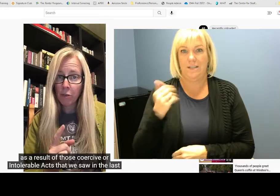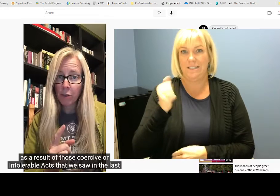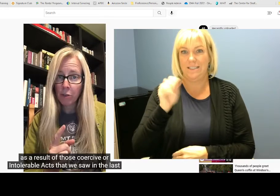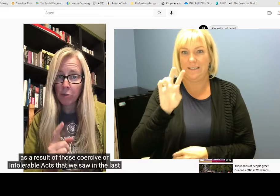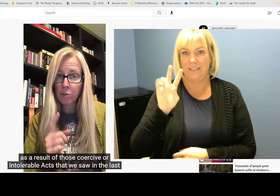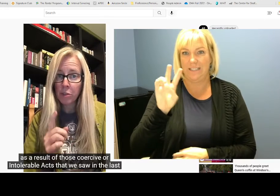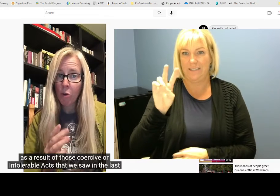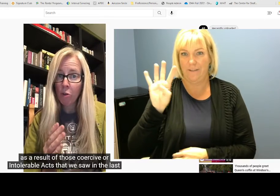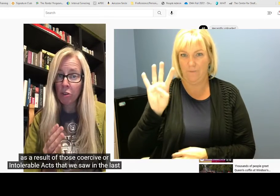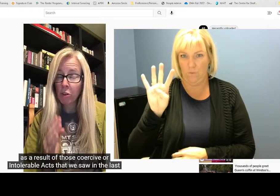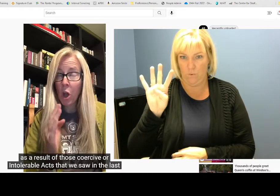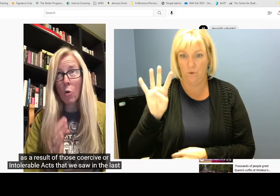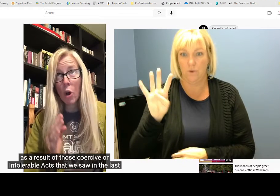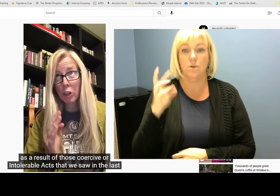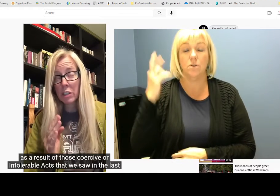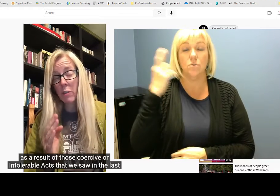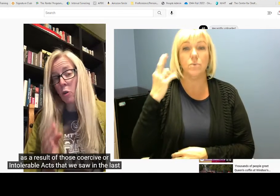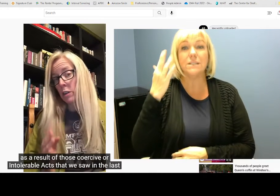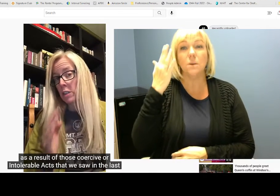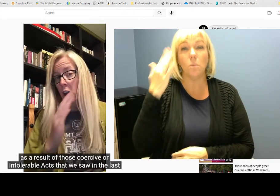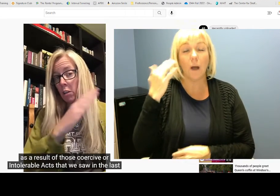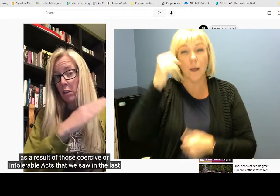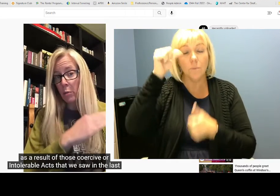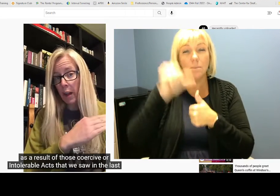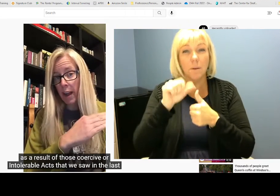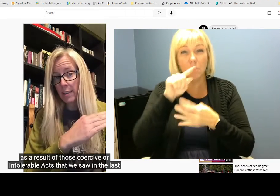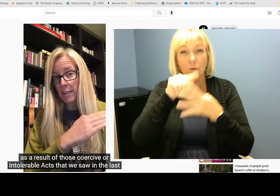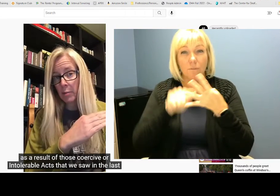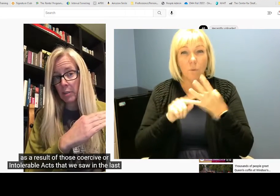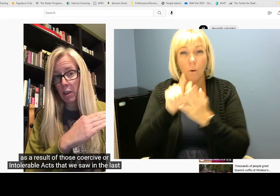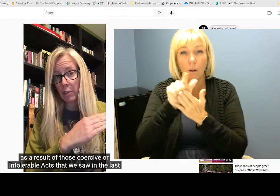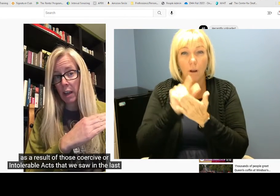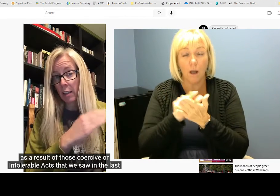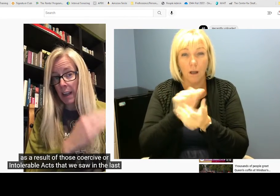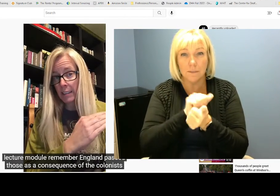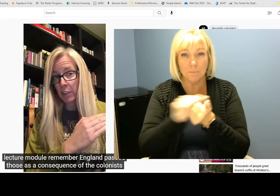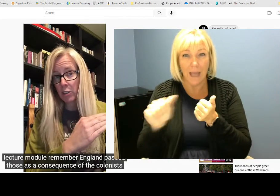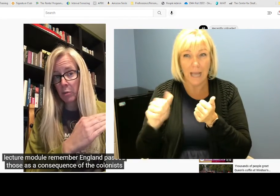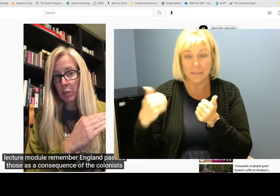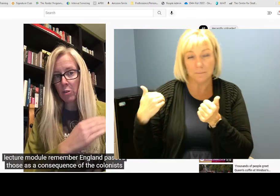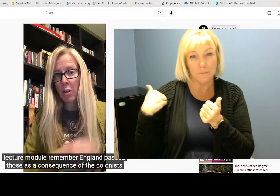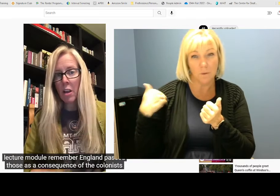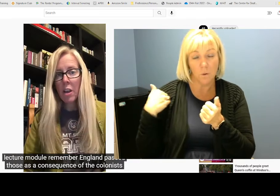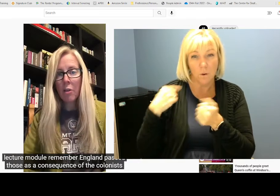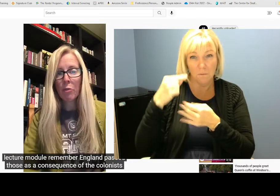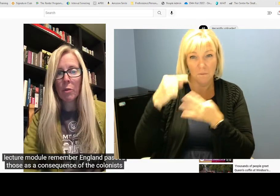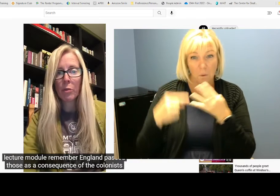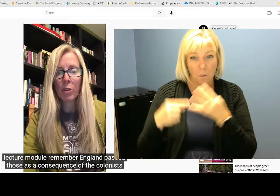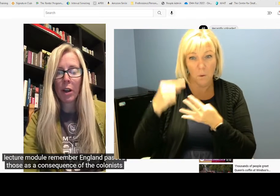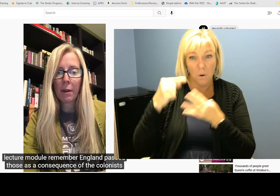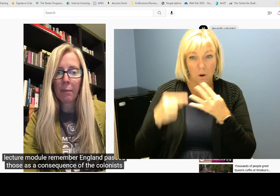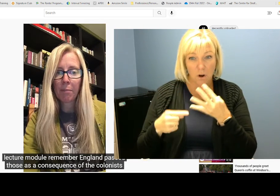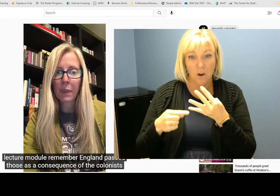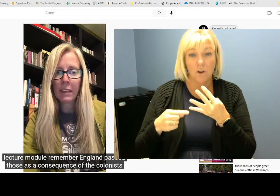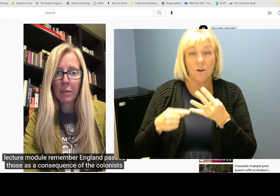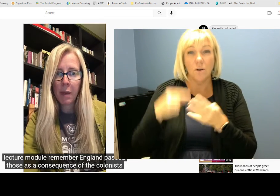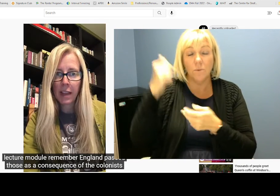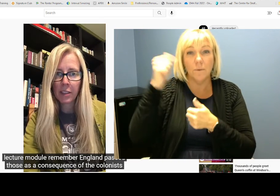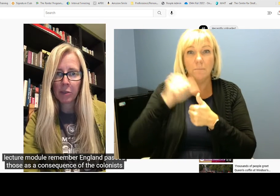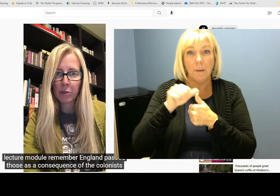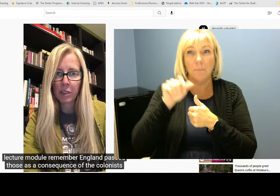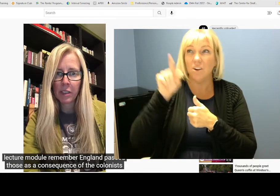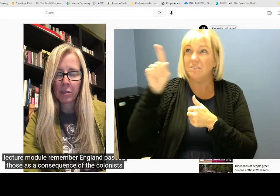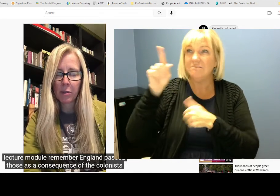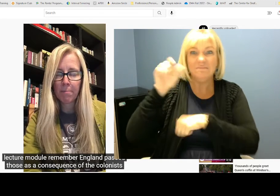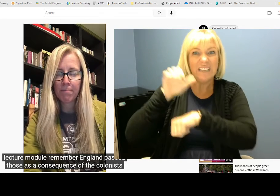result of those coercive or intolerable acts that we saw in the last lecture module. Remember, England